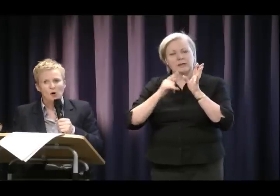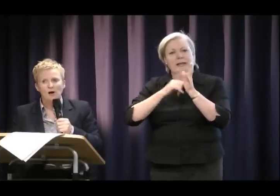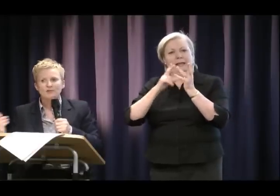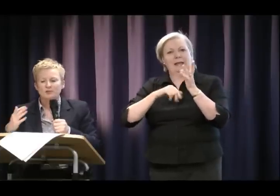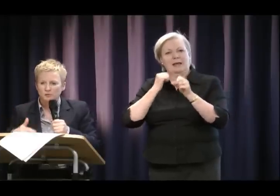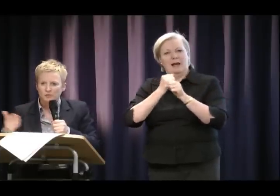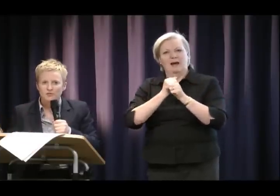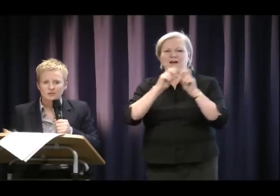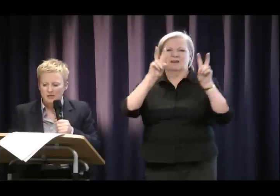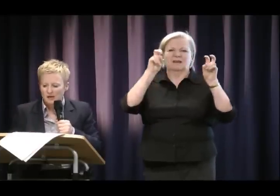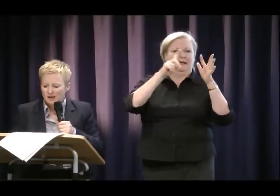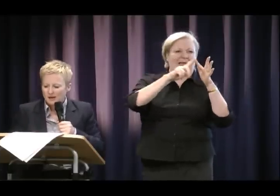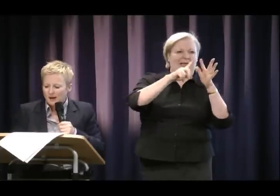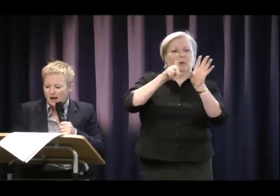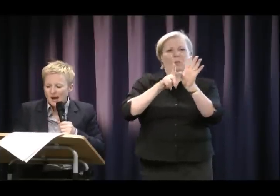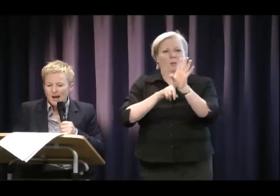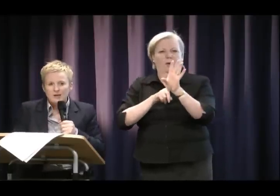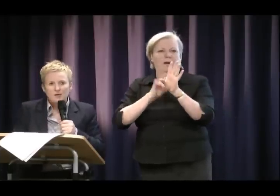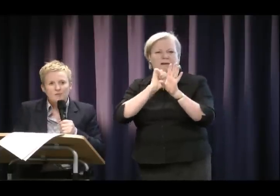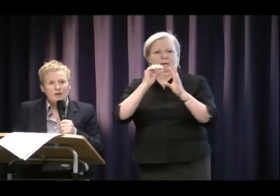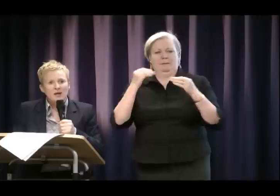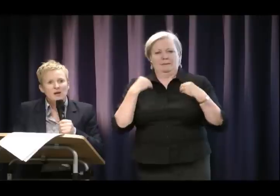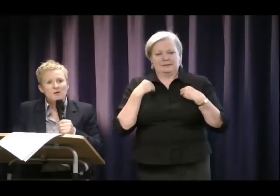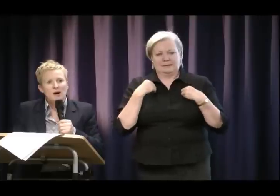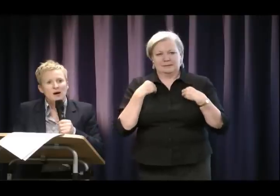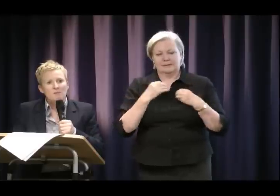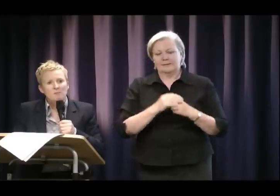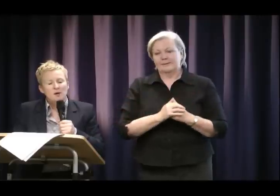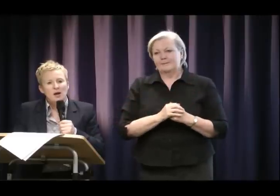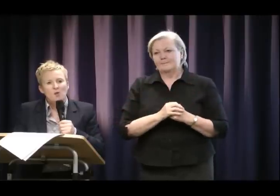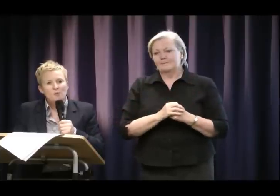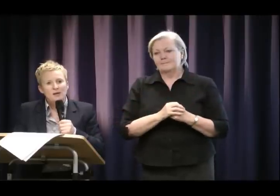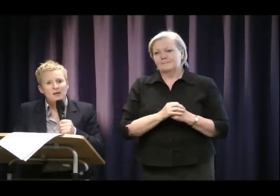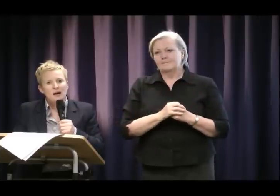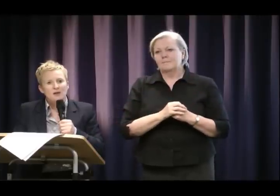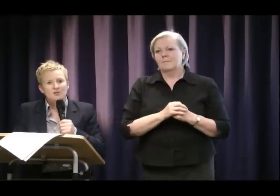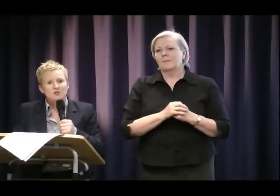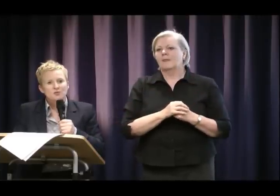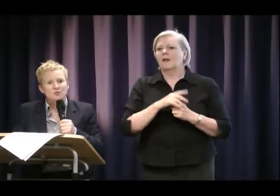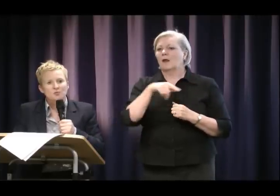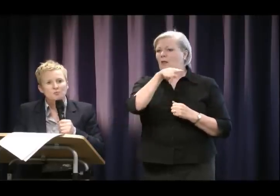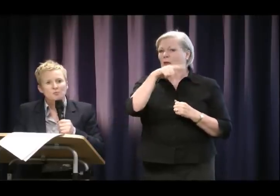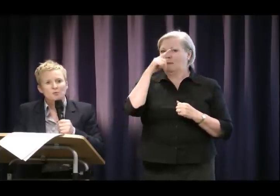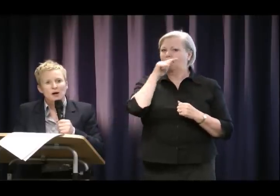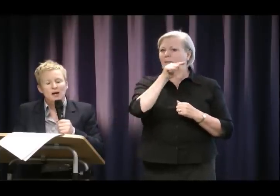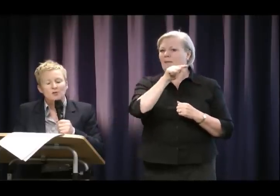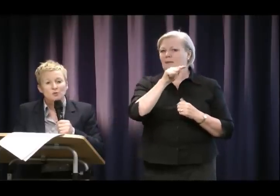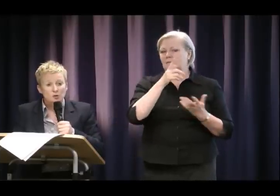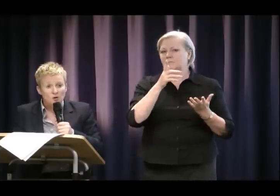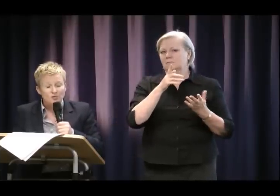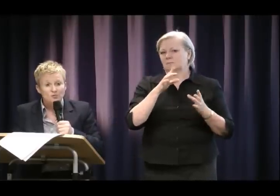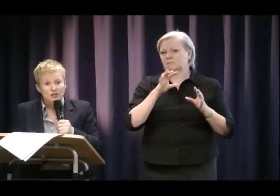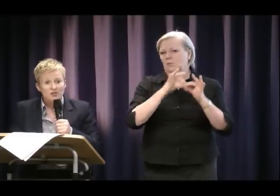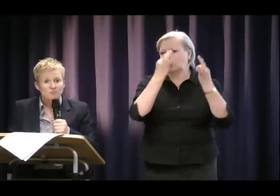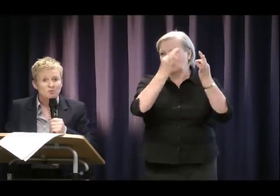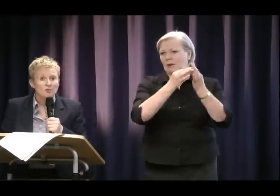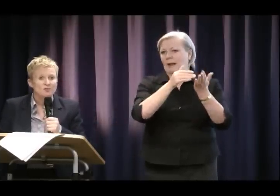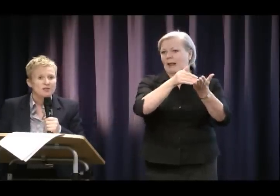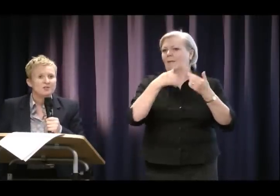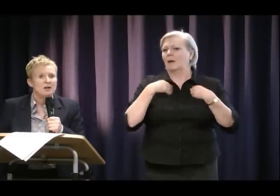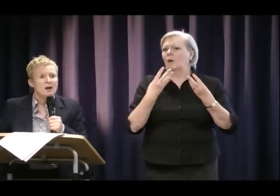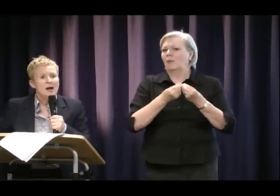as EY, so Ernst & Young, and they're helping us to do the